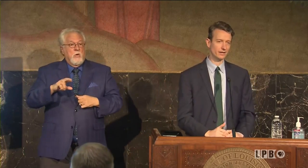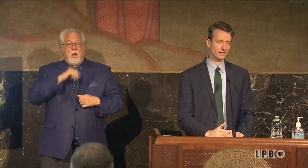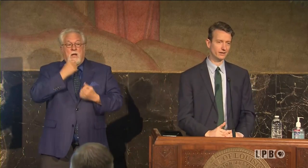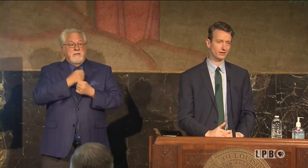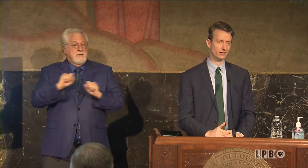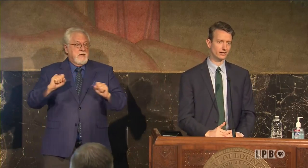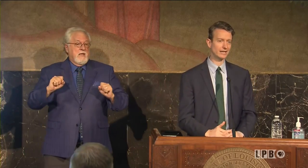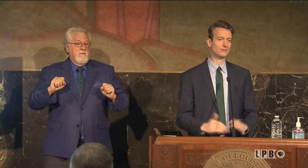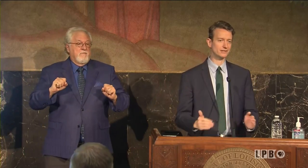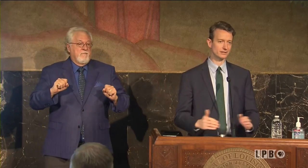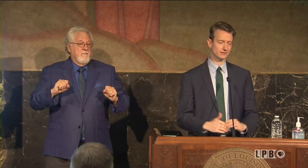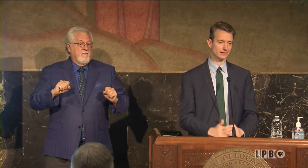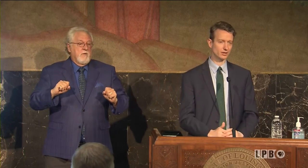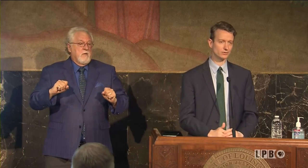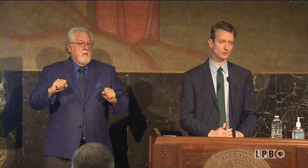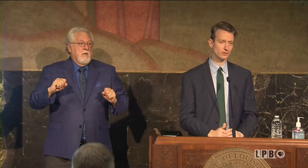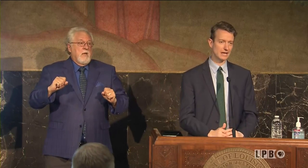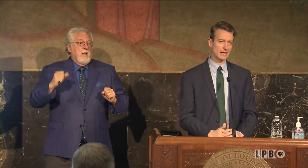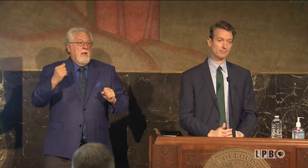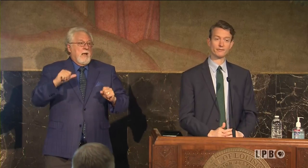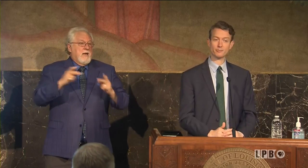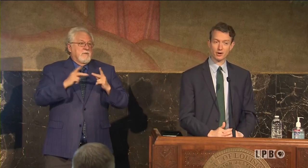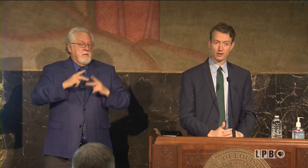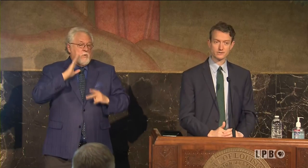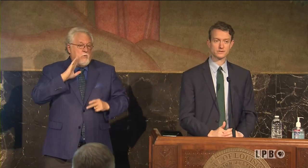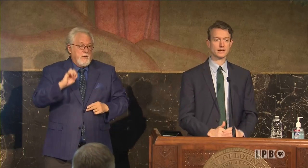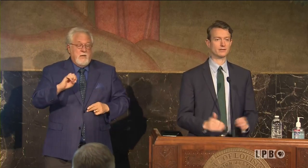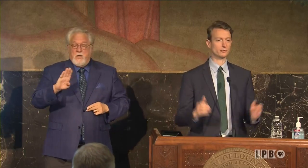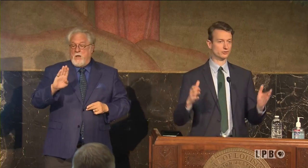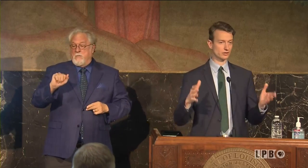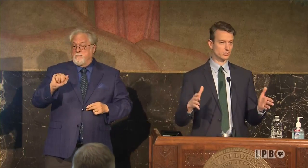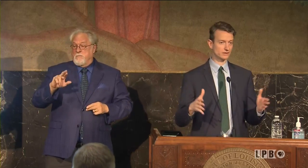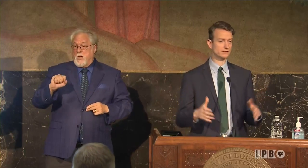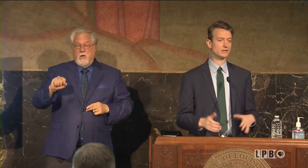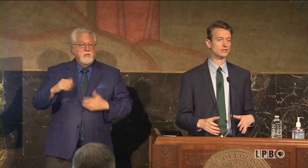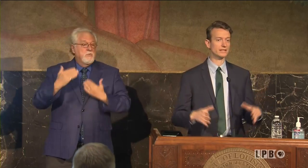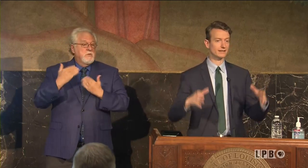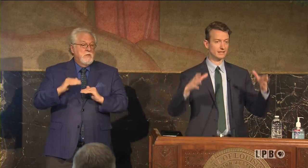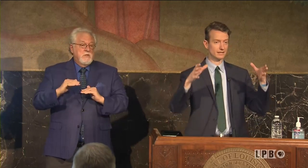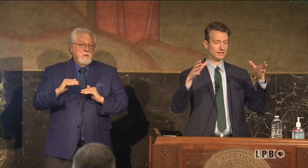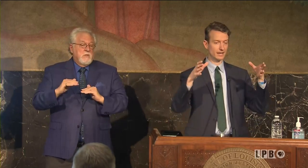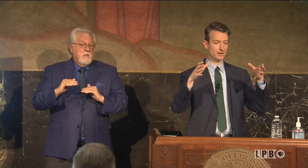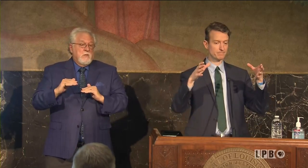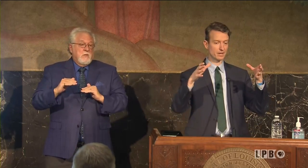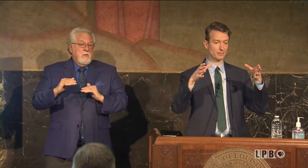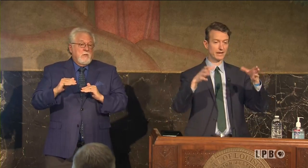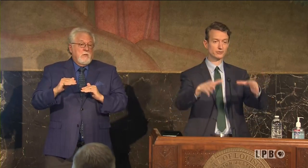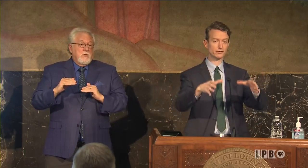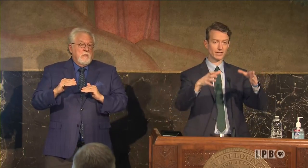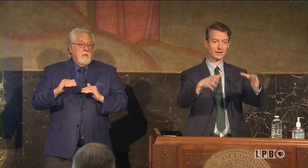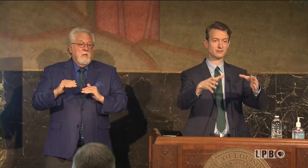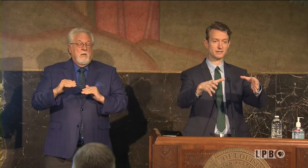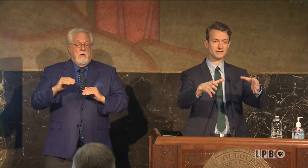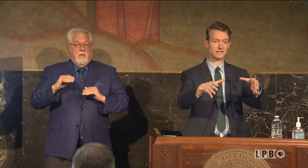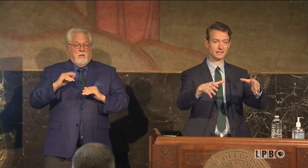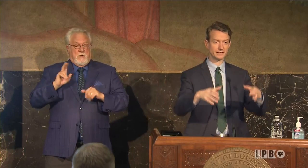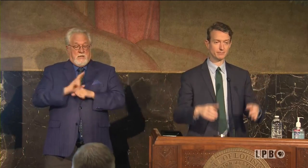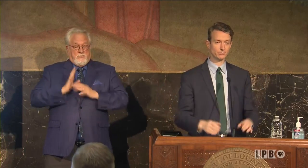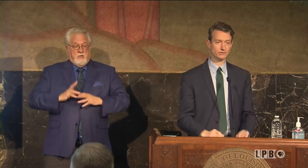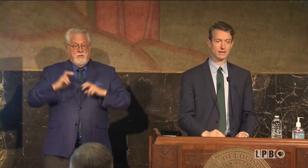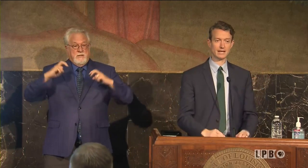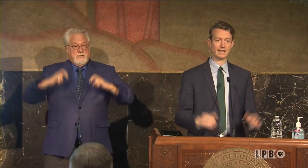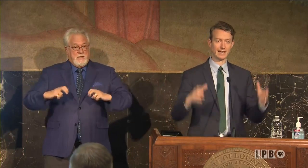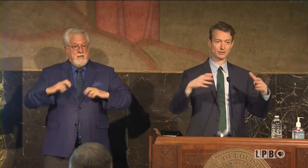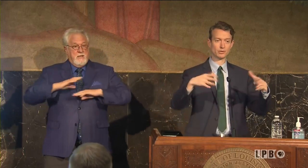unsafe any facility is that they go to. But for bars, the restriction is essentially that the patrons will have to be seated